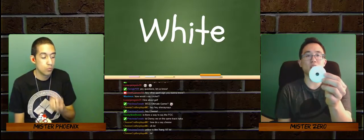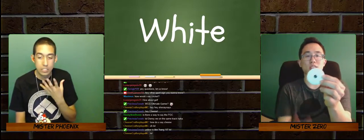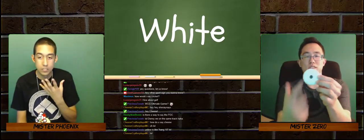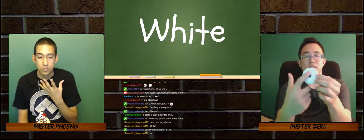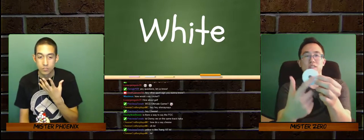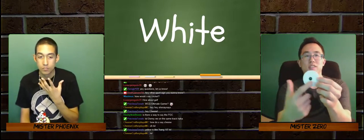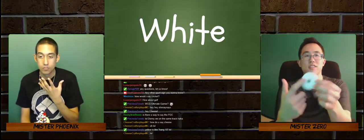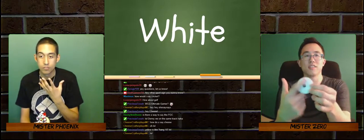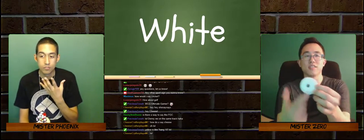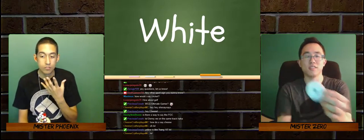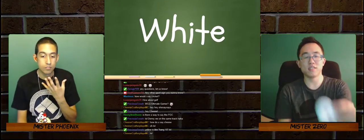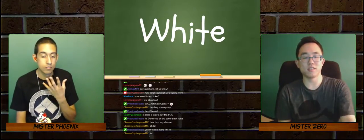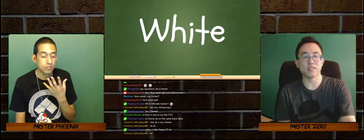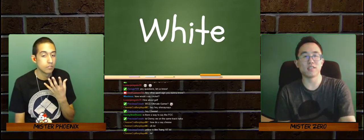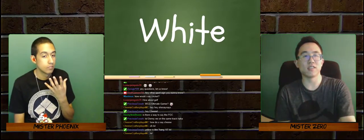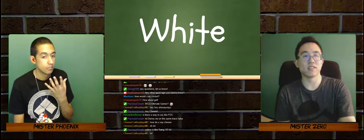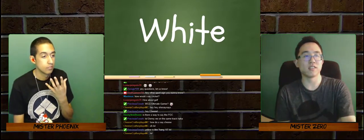White.